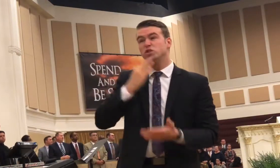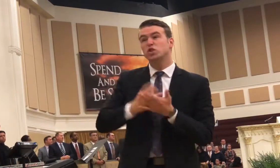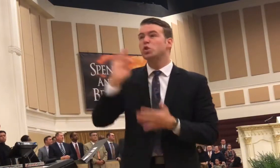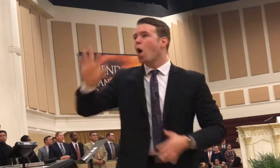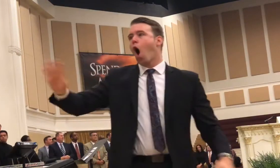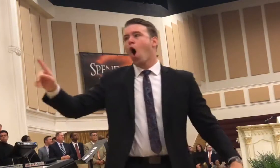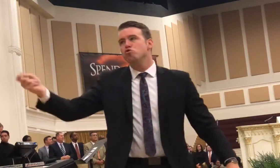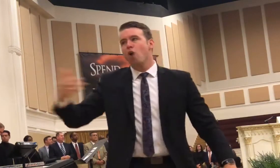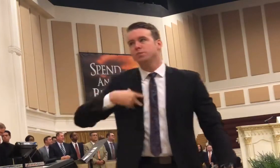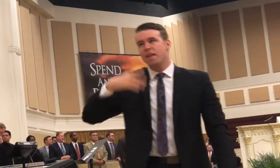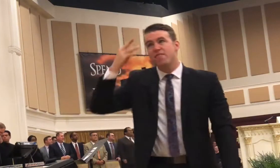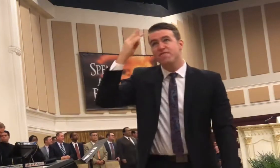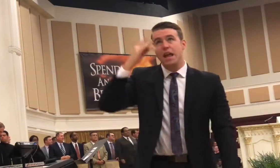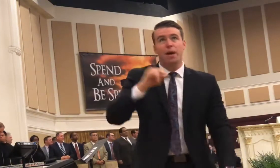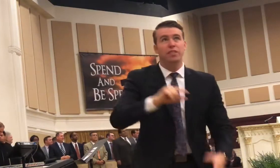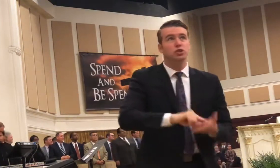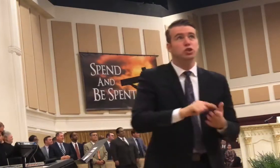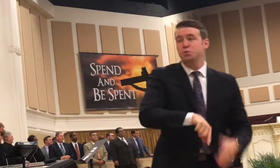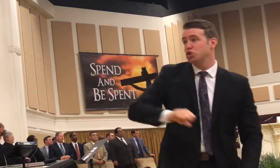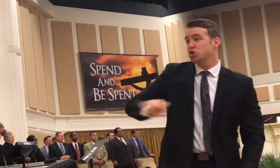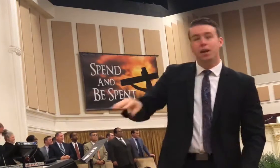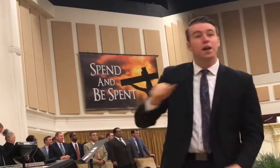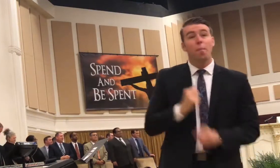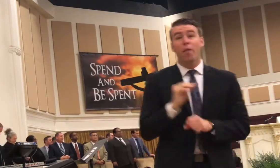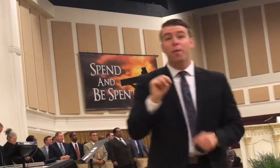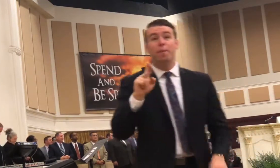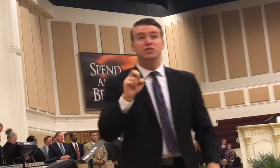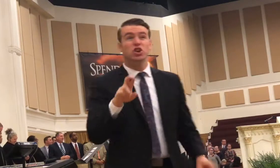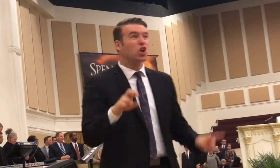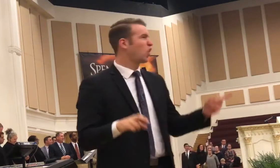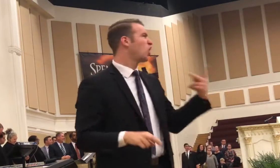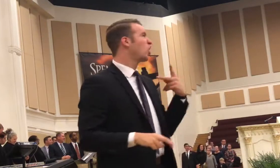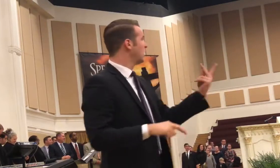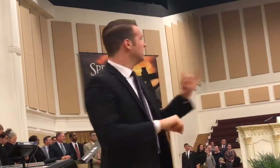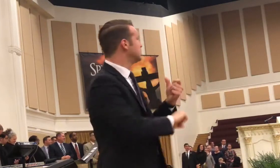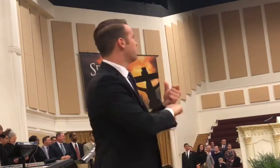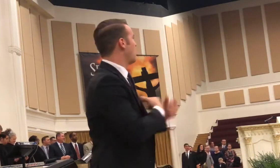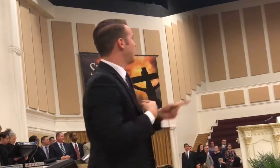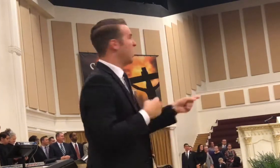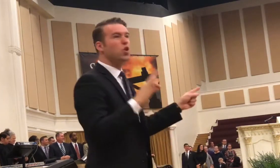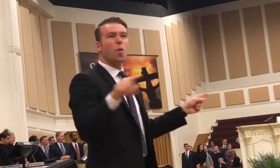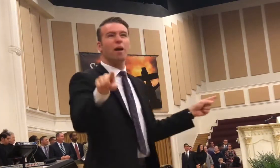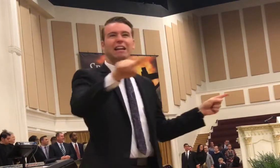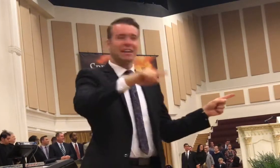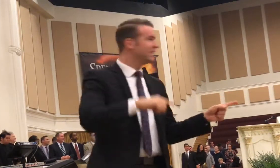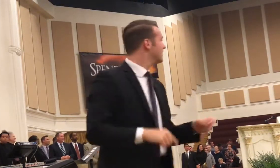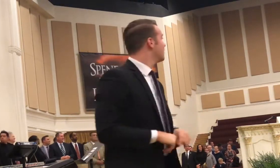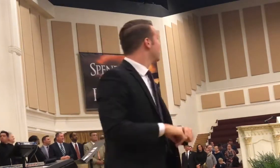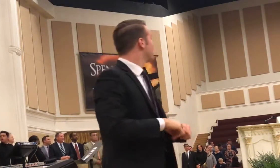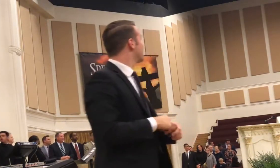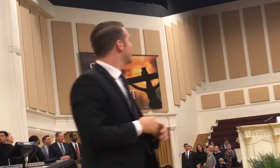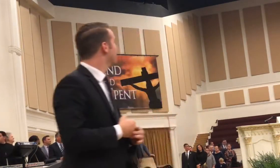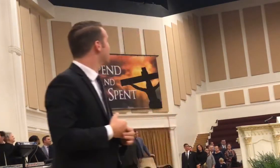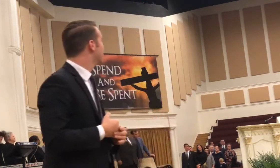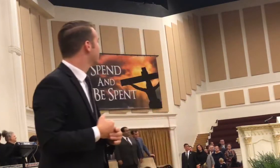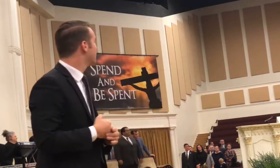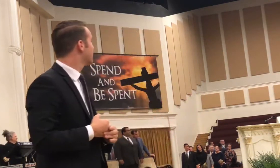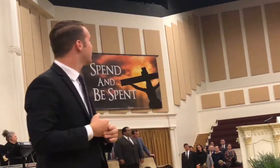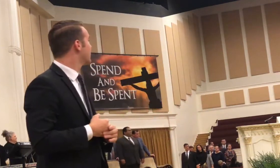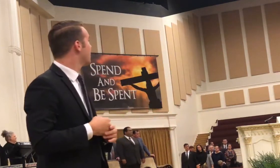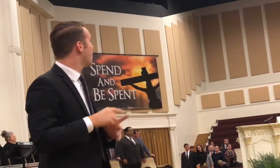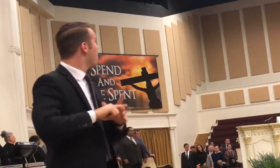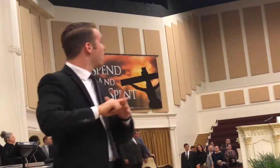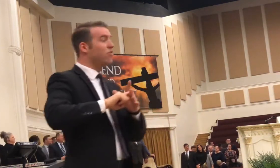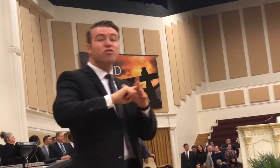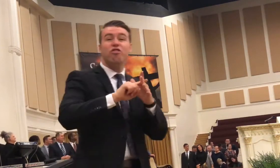was thinking about this in relationship to your message. So maybe nobody else is here. It's just me and you. Do you know what delight in the